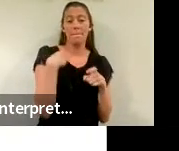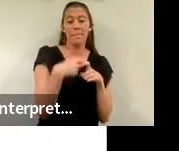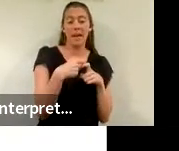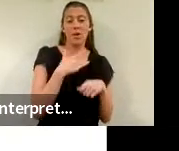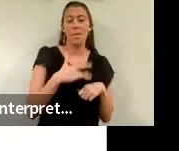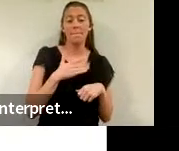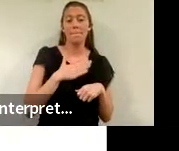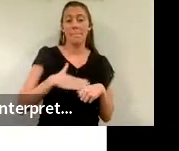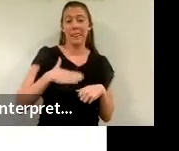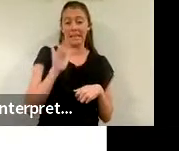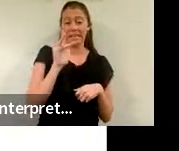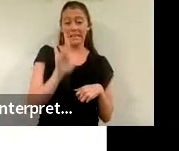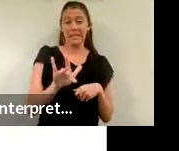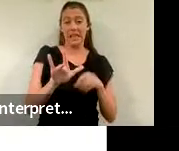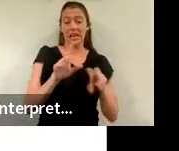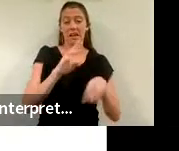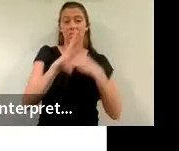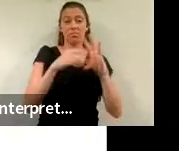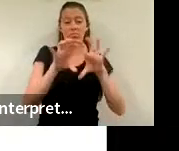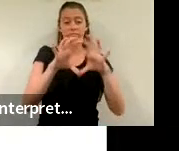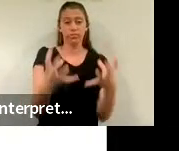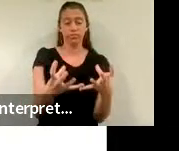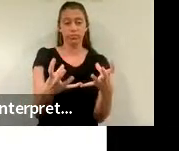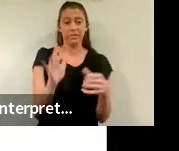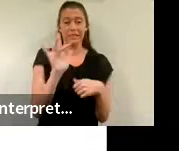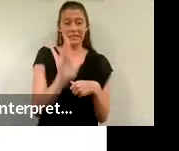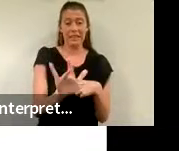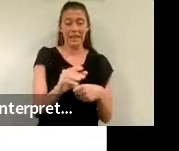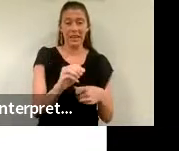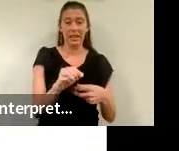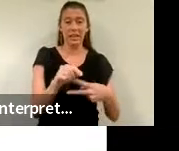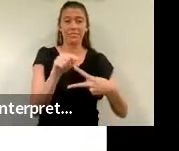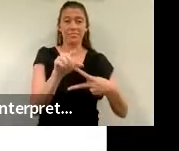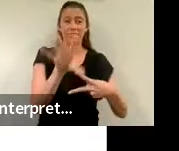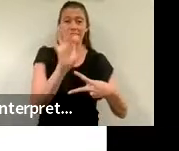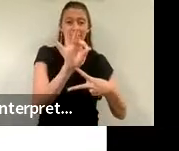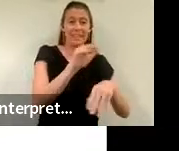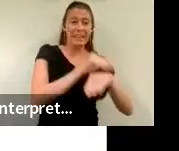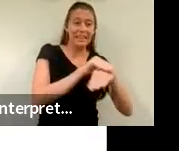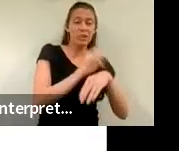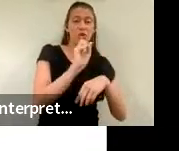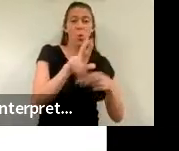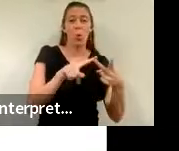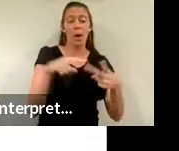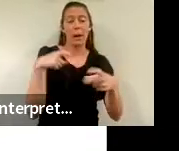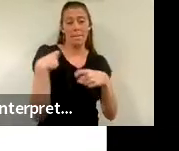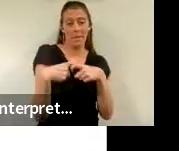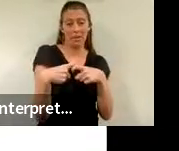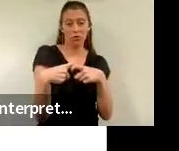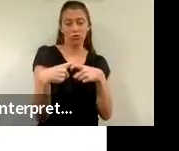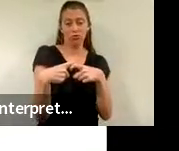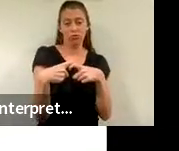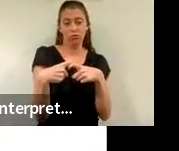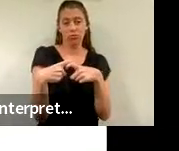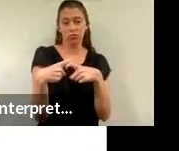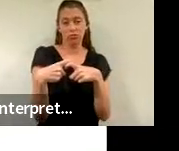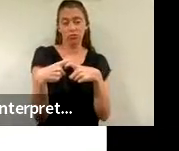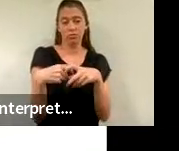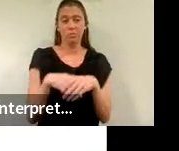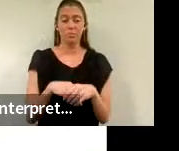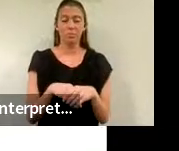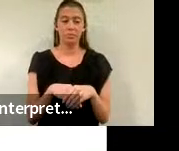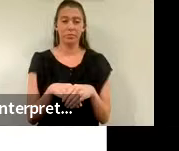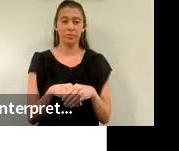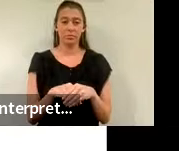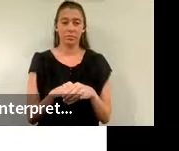your language of English or Spanish, we would appreciate you joining us that way. So maybe